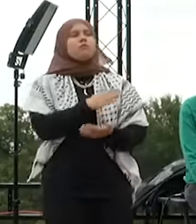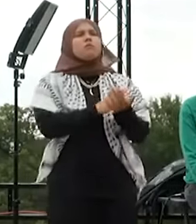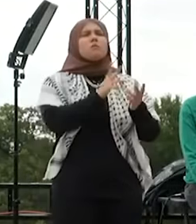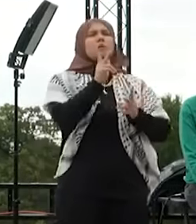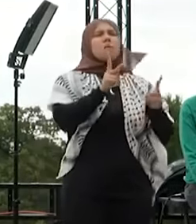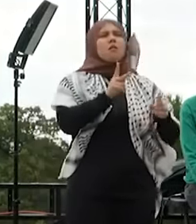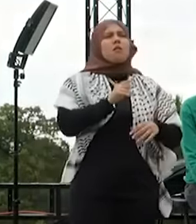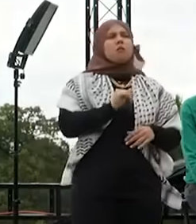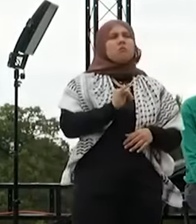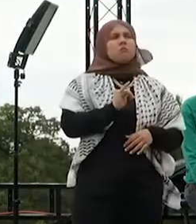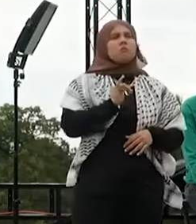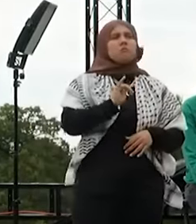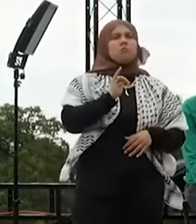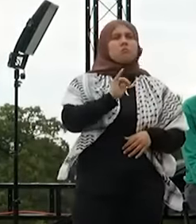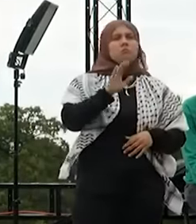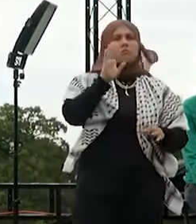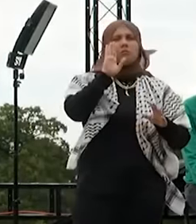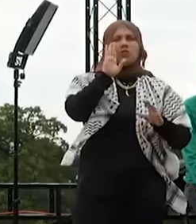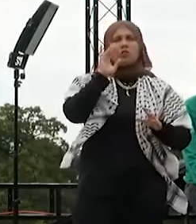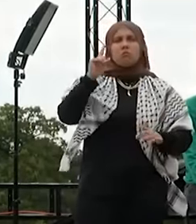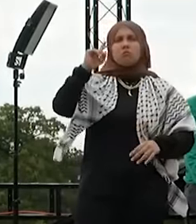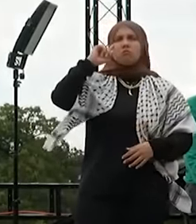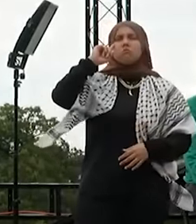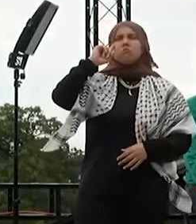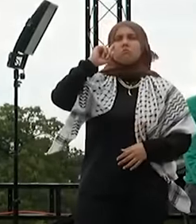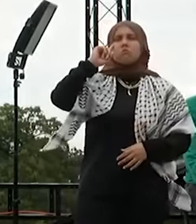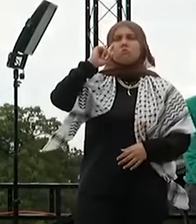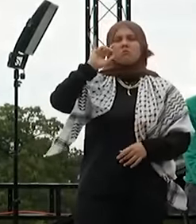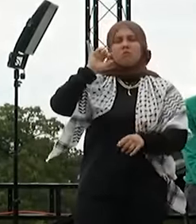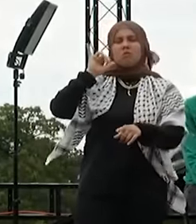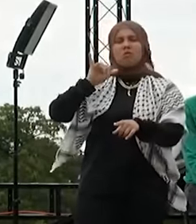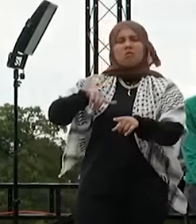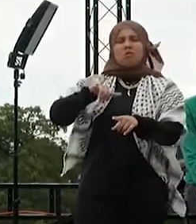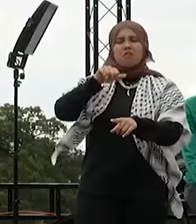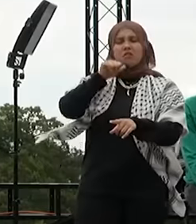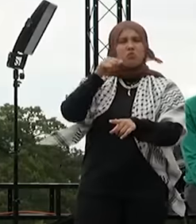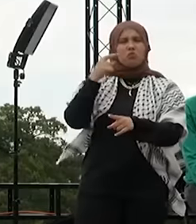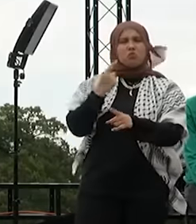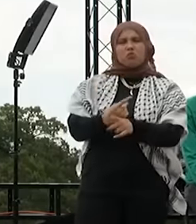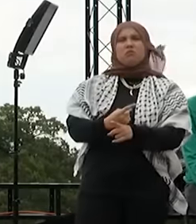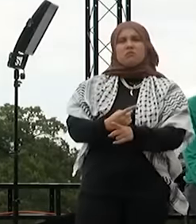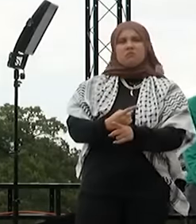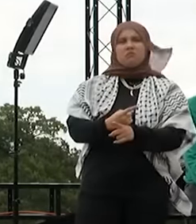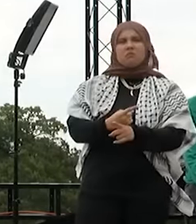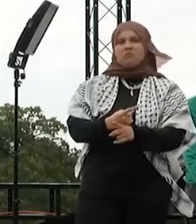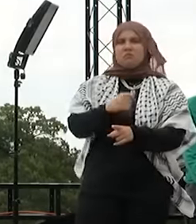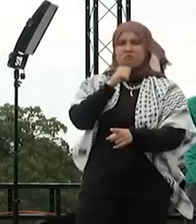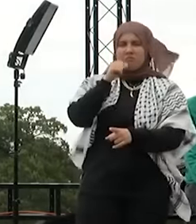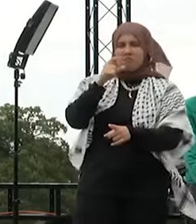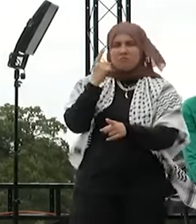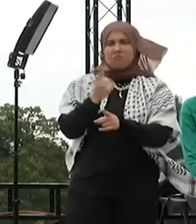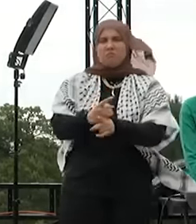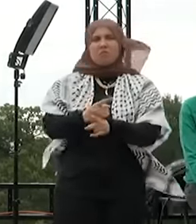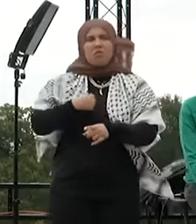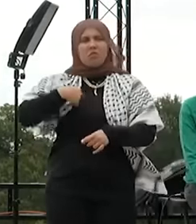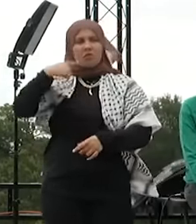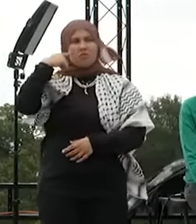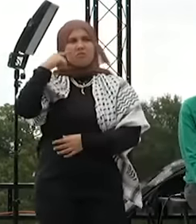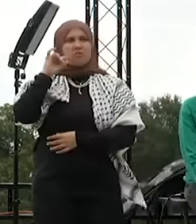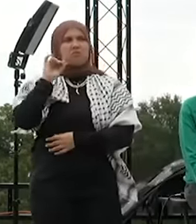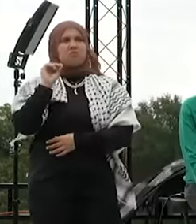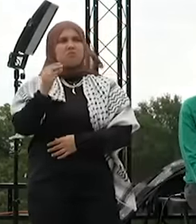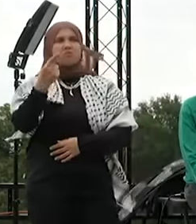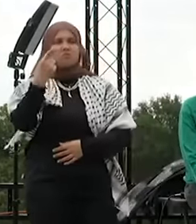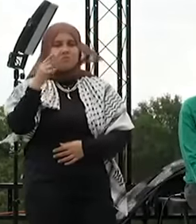attention and who maybe thought at that moment that this is inhumane. That maybe thought at this moment